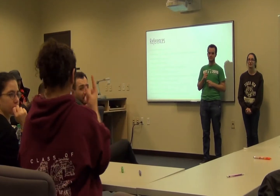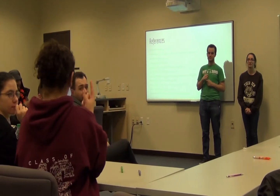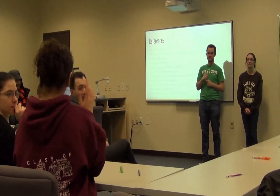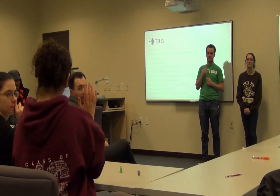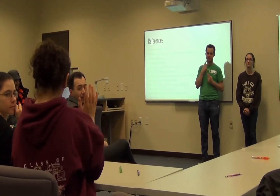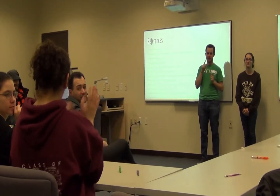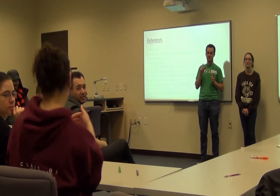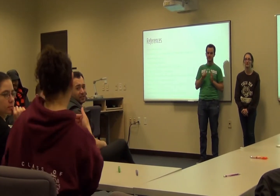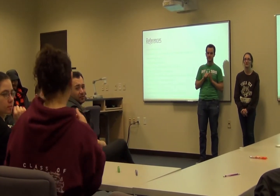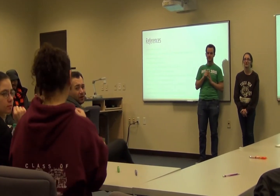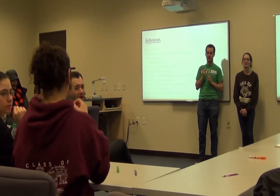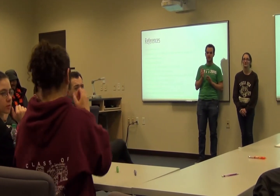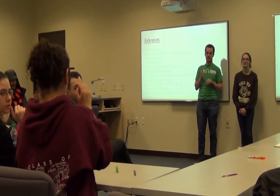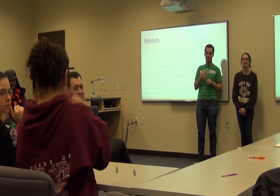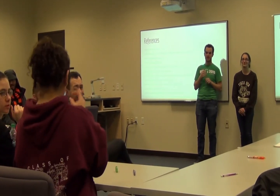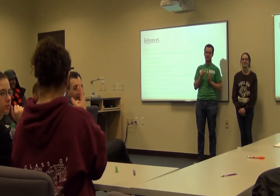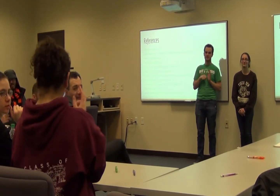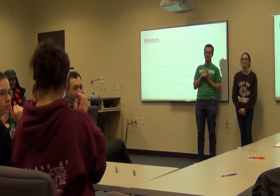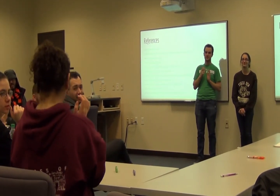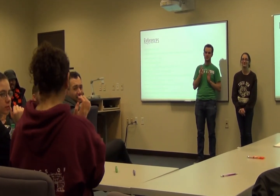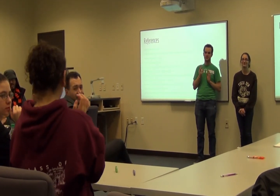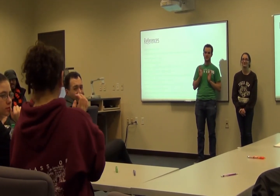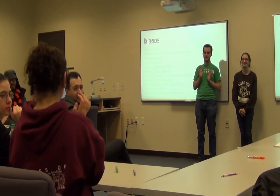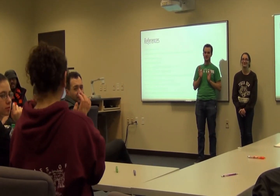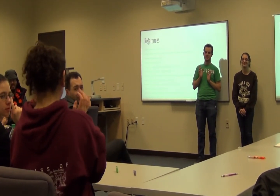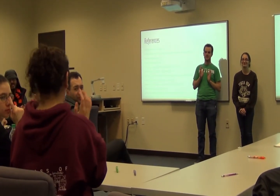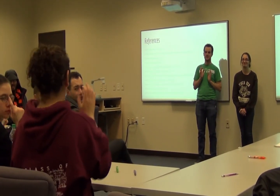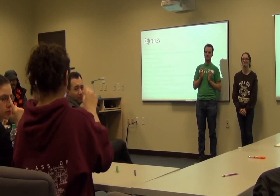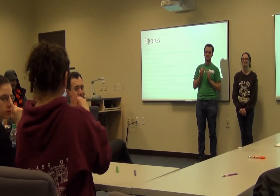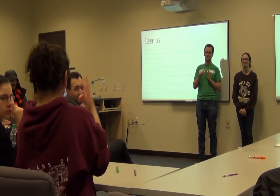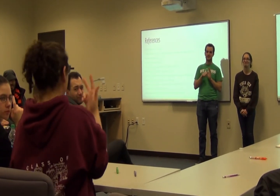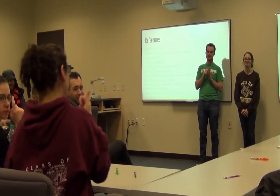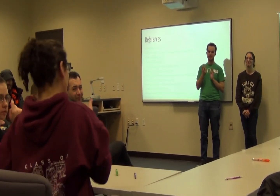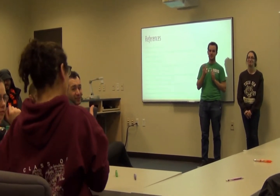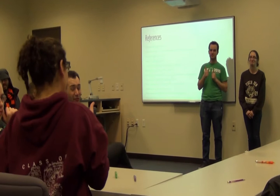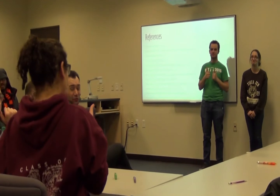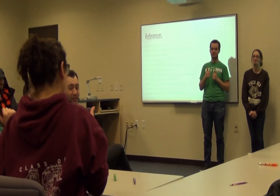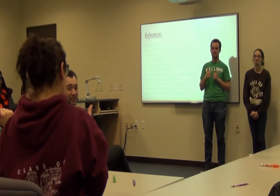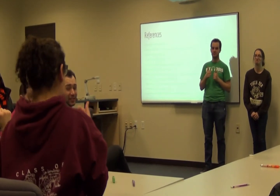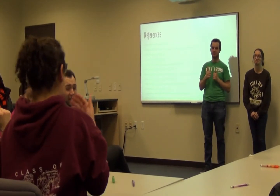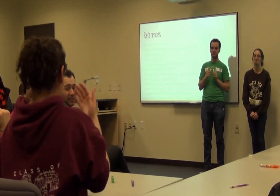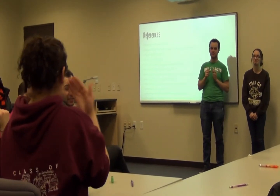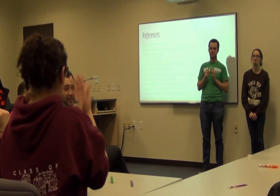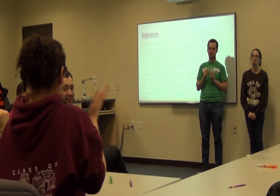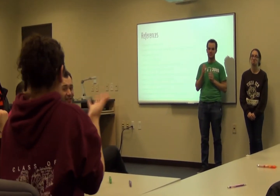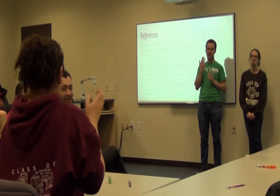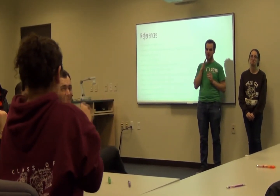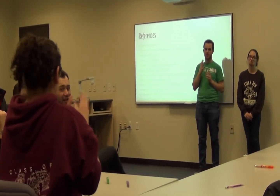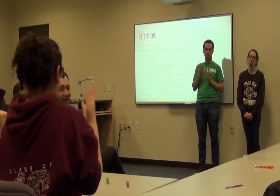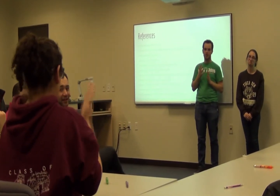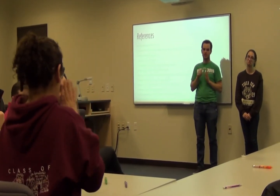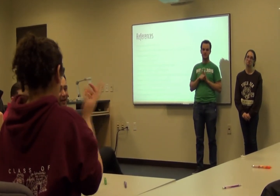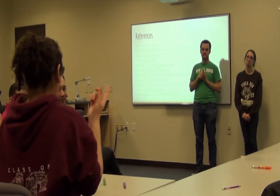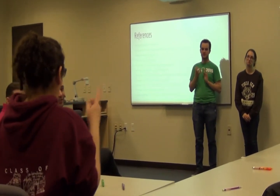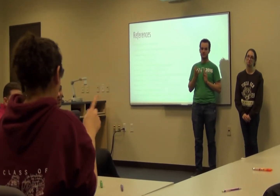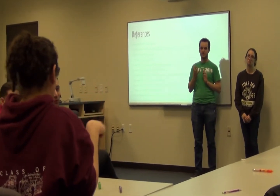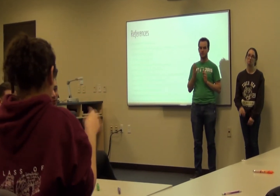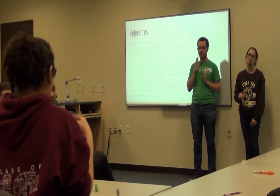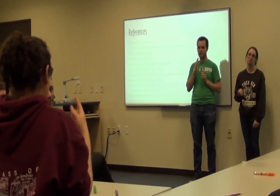But season 1 and season 2, season 3 is good. And then I haven't seen the 4th season,